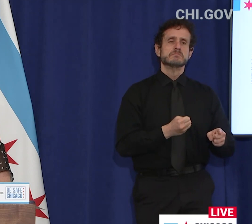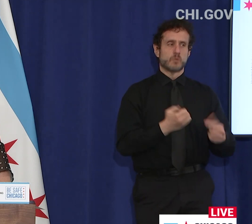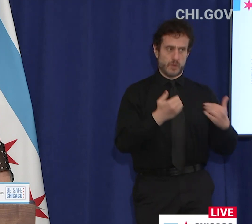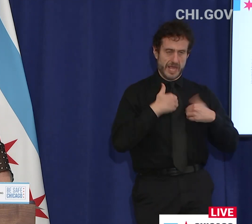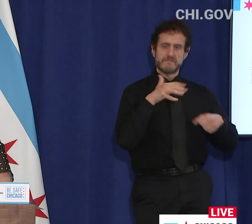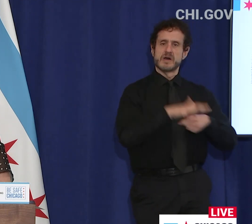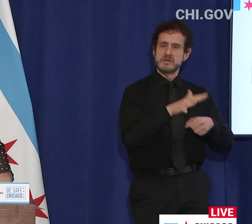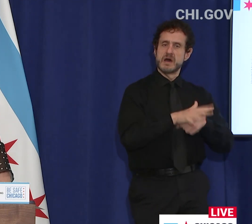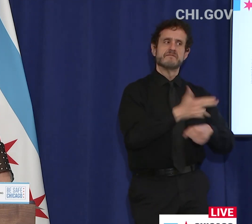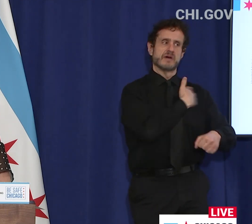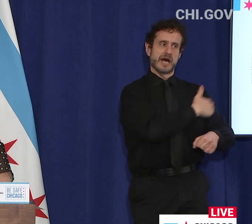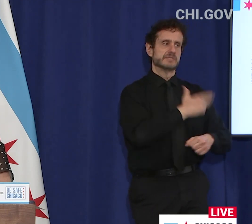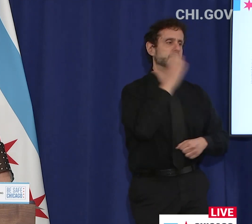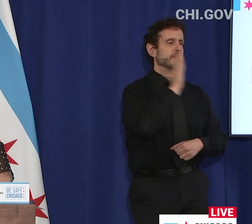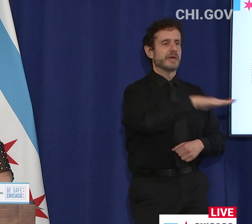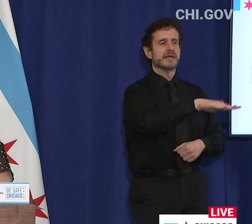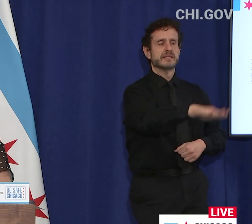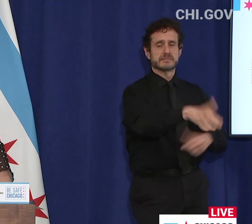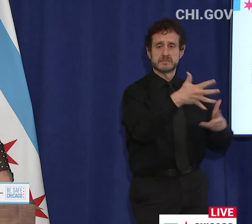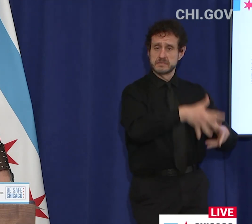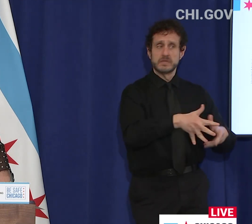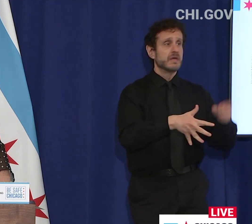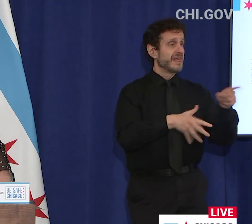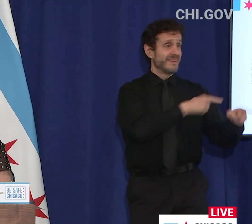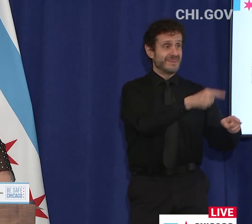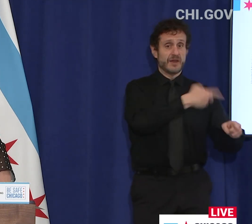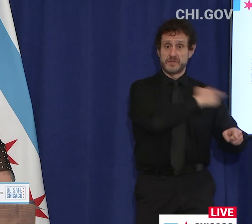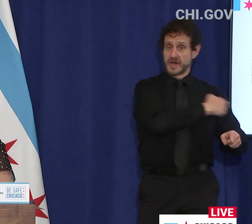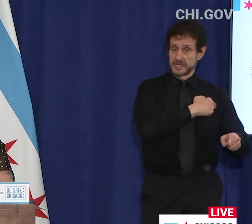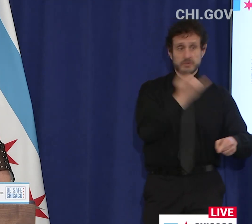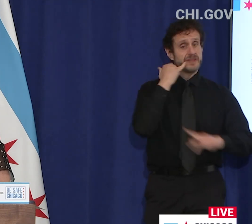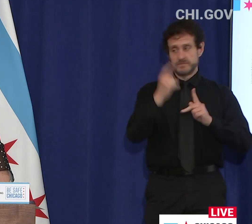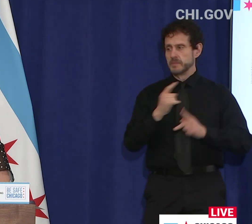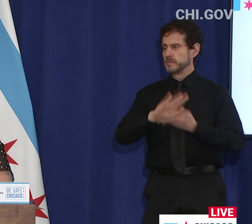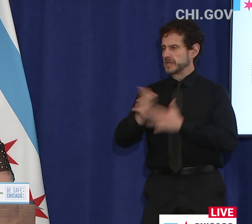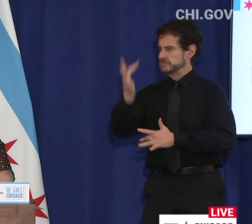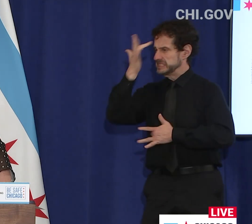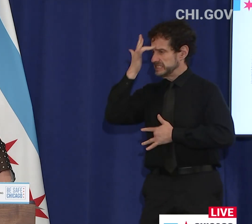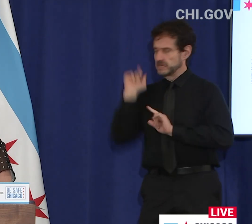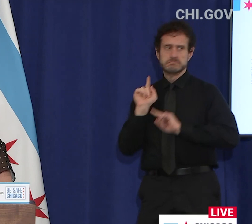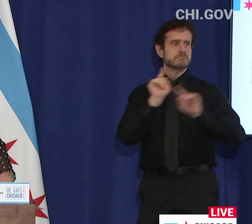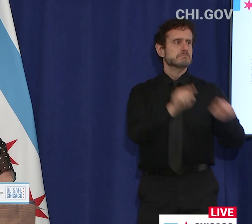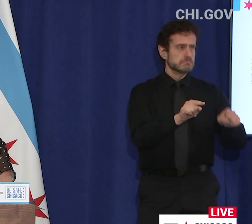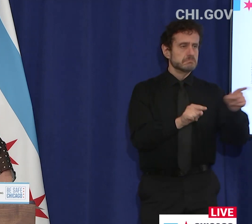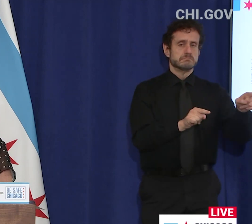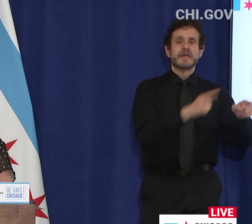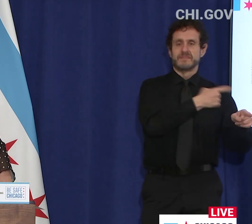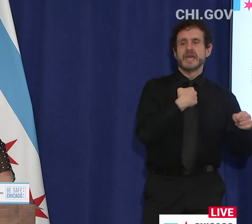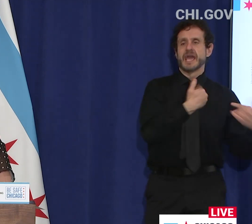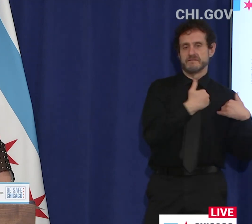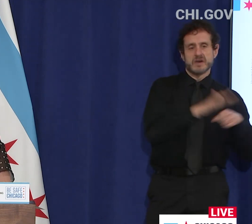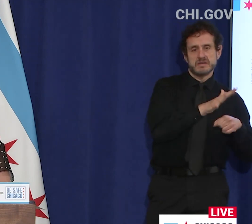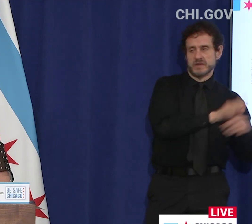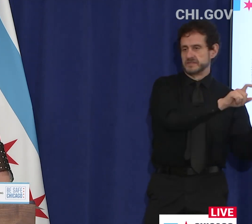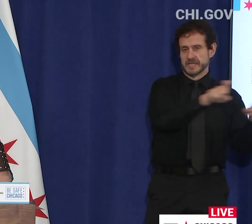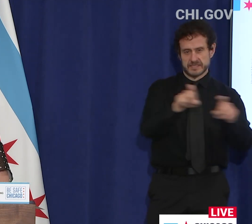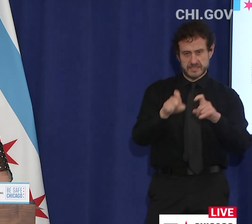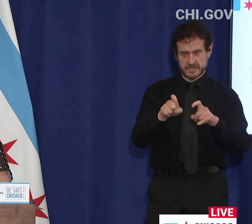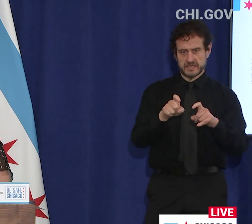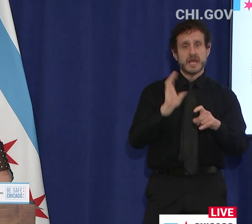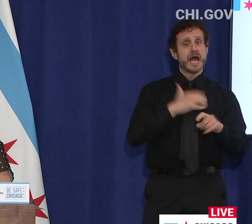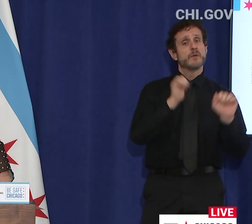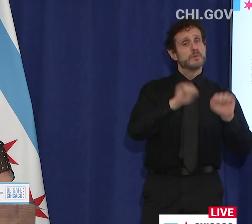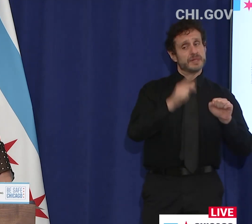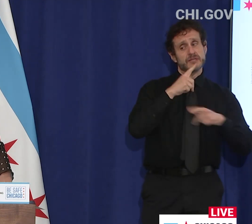we've had consistent testing for anybody who's been sick enough to need to go into the hospital. Our capacity is strong here, and it's part of